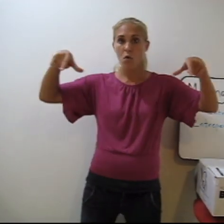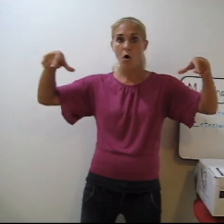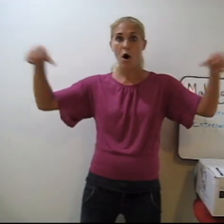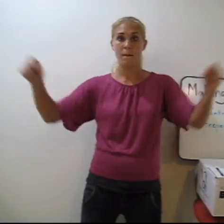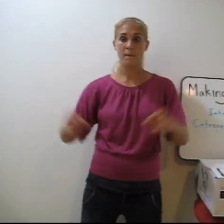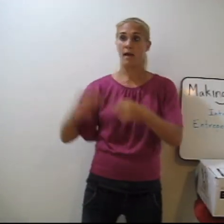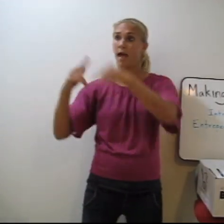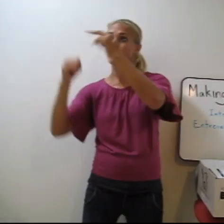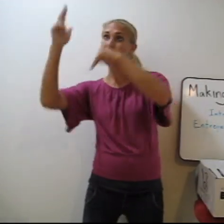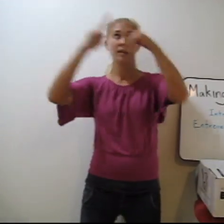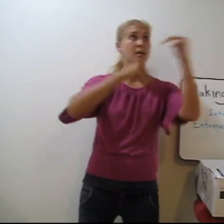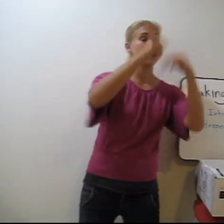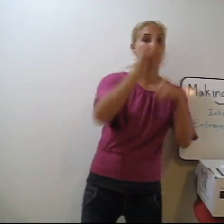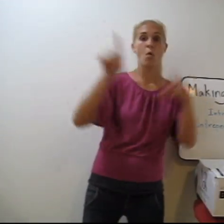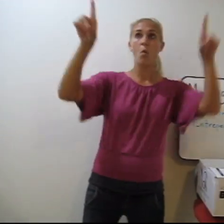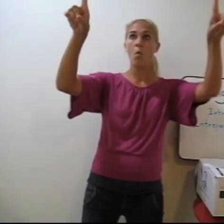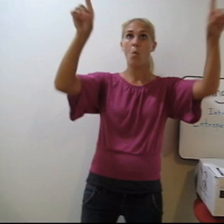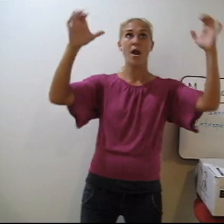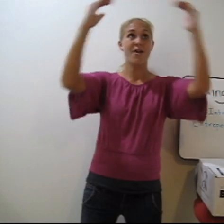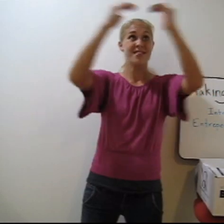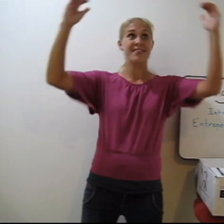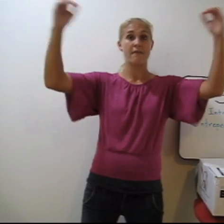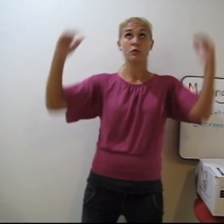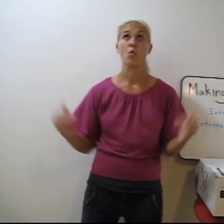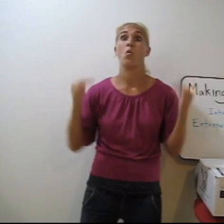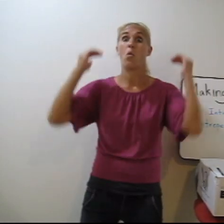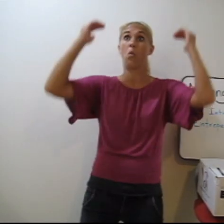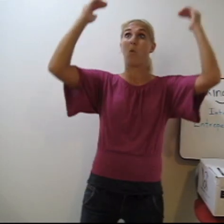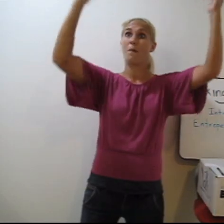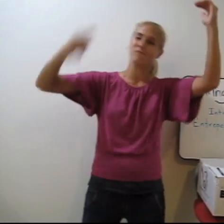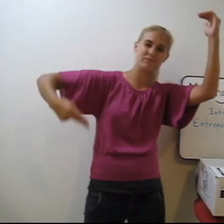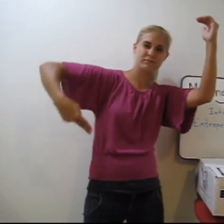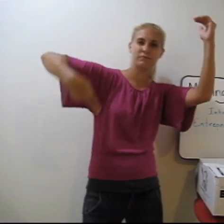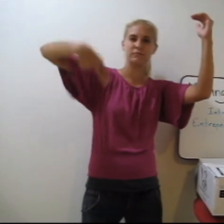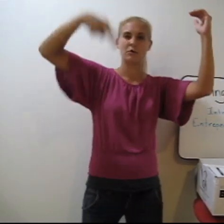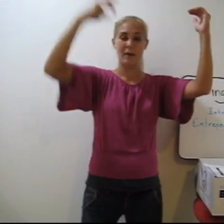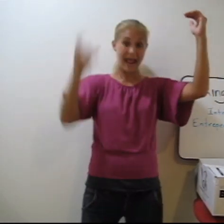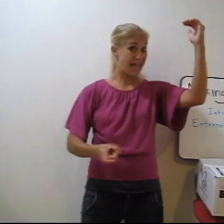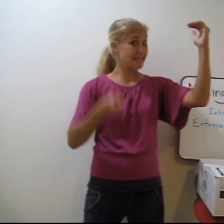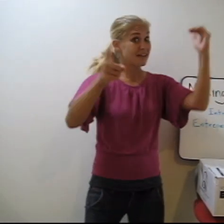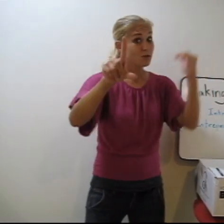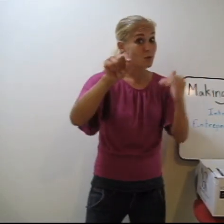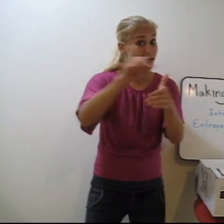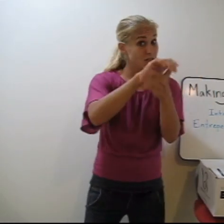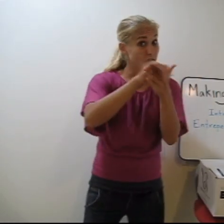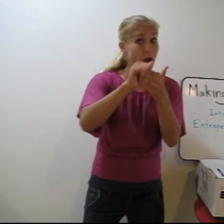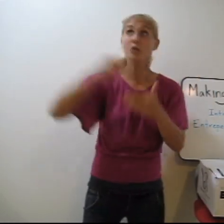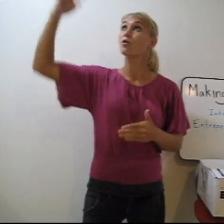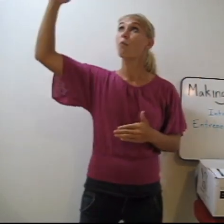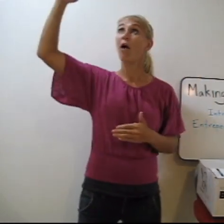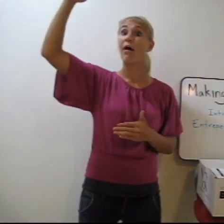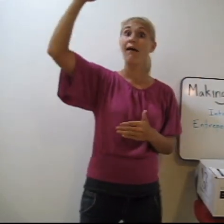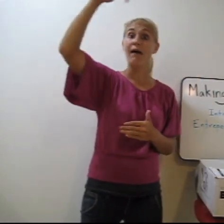between two 100-story buildings? If I still offered you the $20 for walking across the plank, would you do it